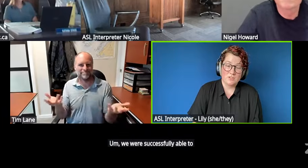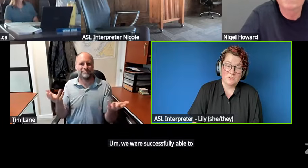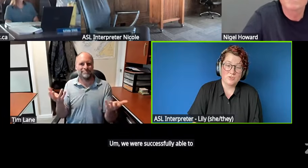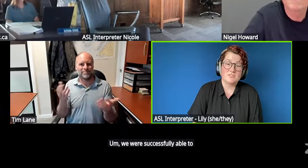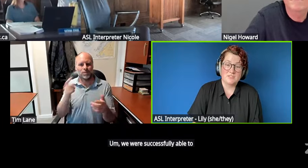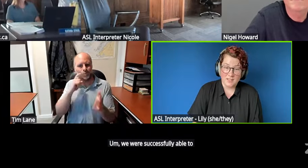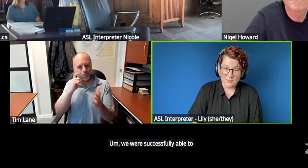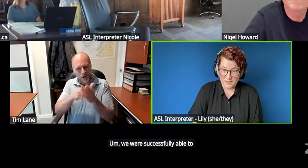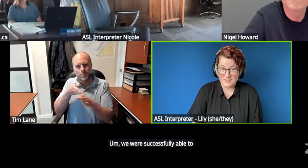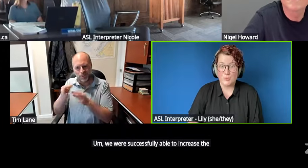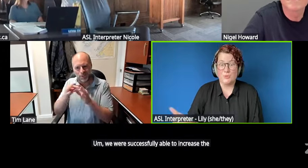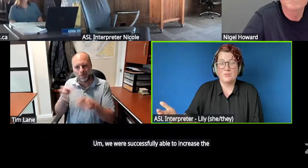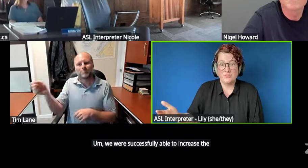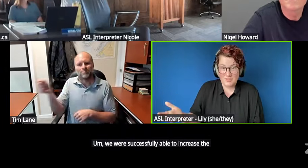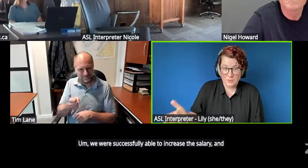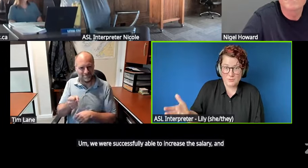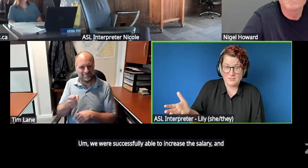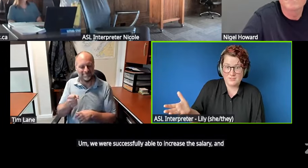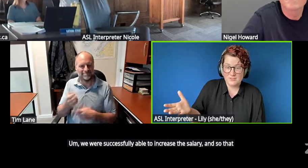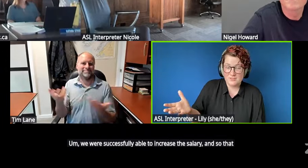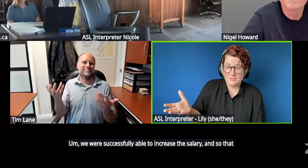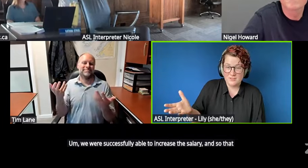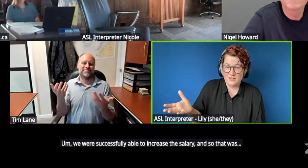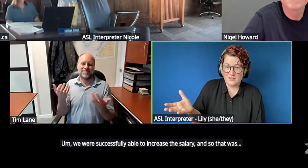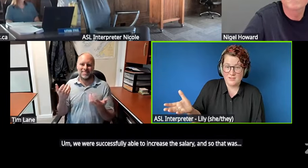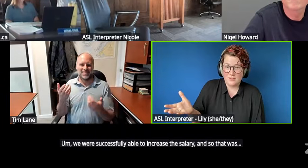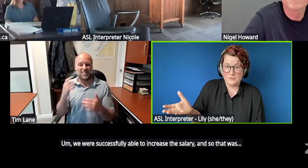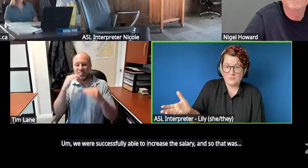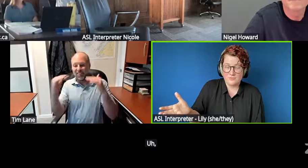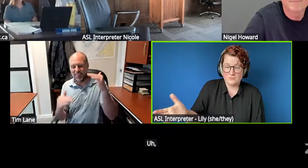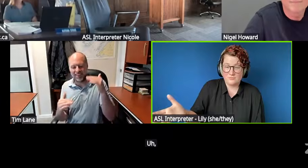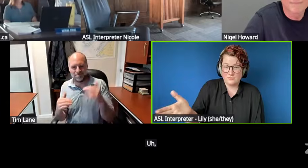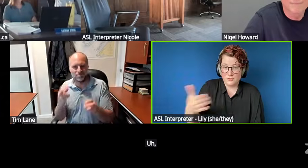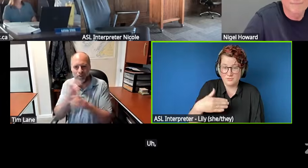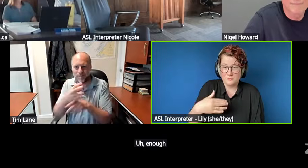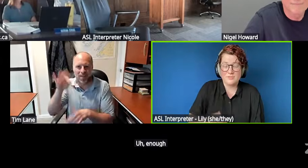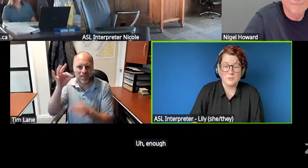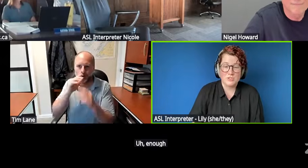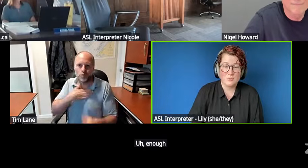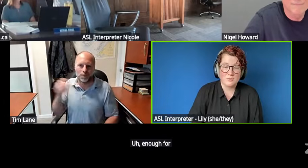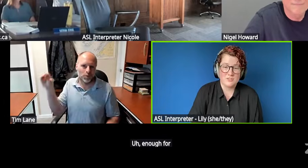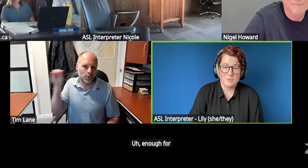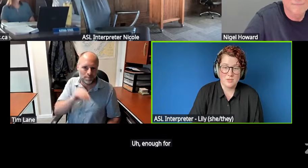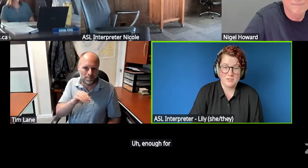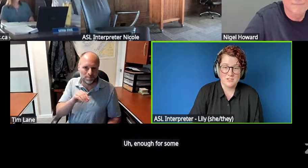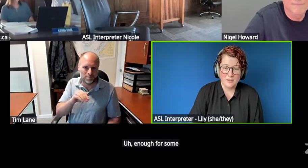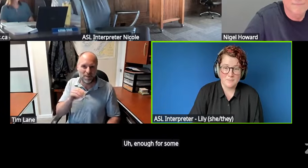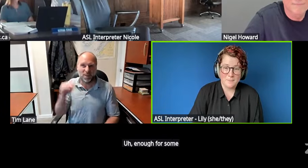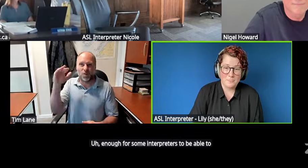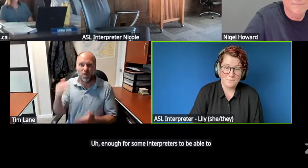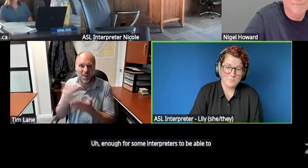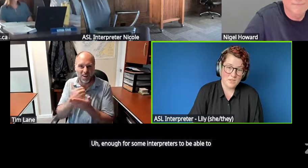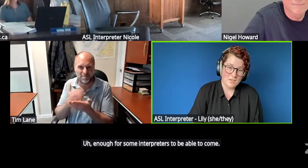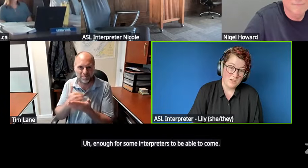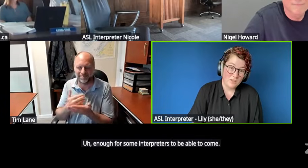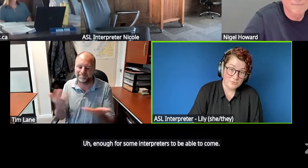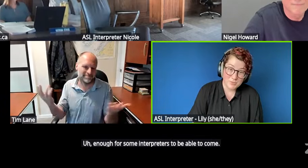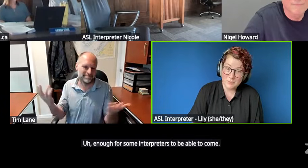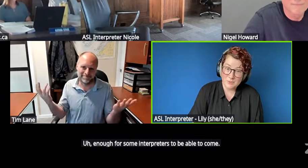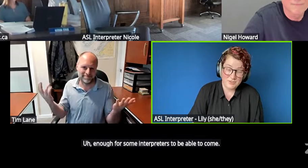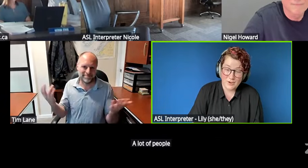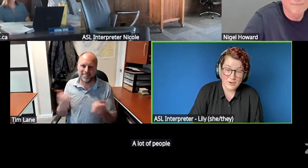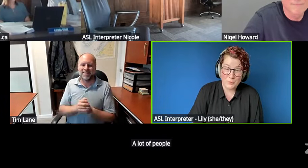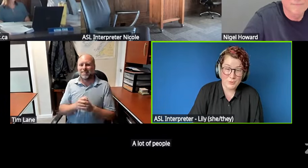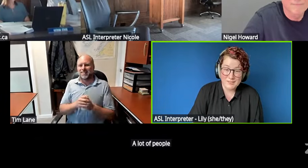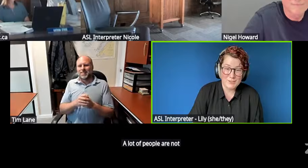to increase the salary. And so that was enough for some interpreters to be able to come. a lot